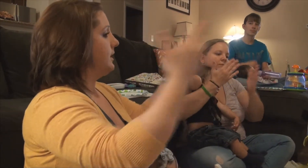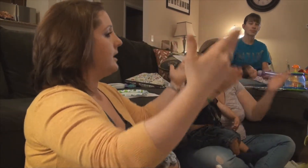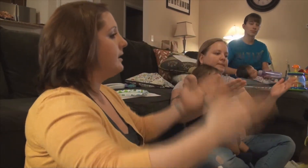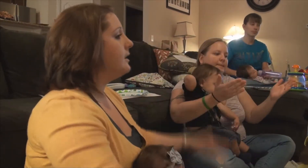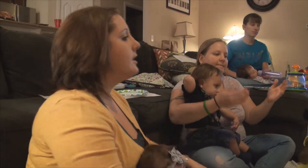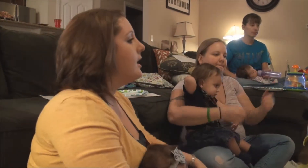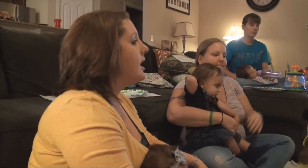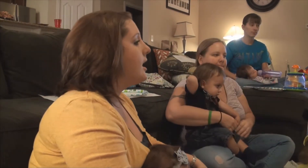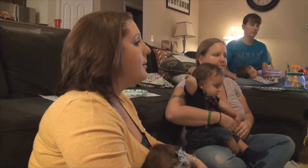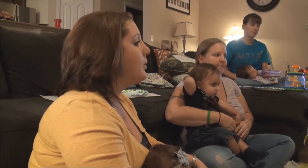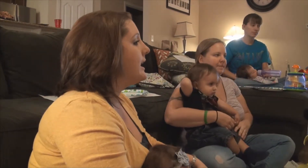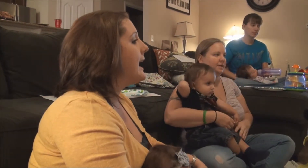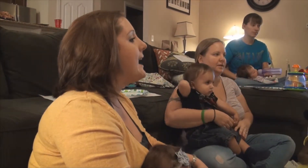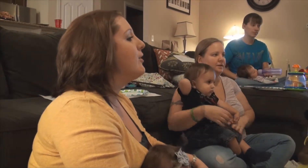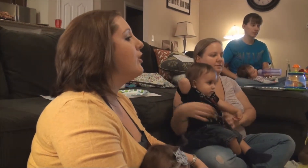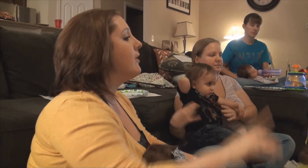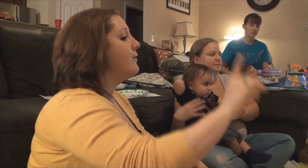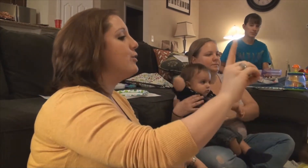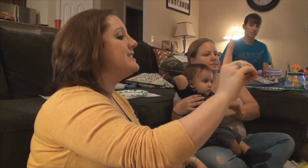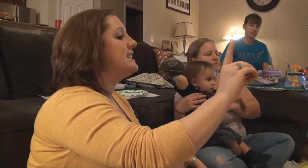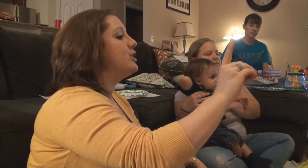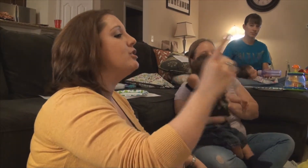Okay. We gather for dinner.